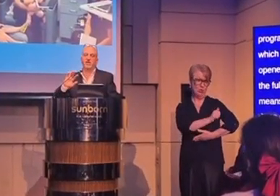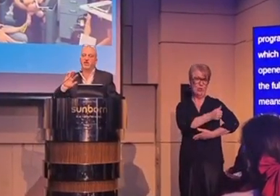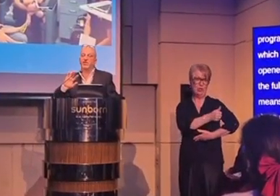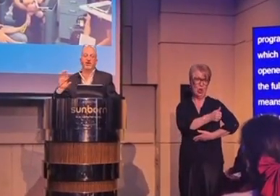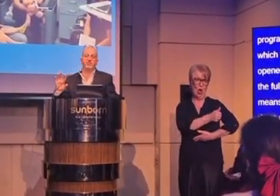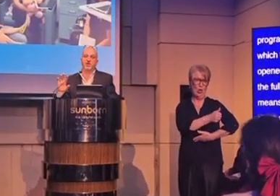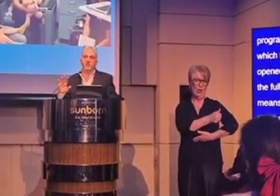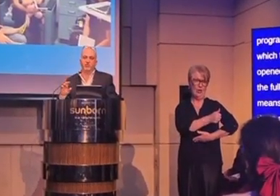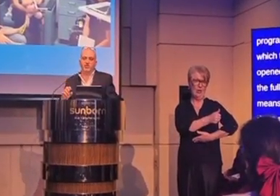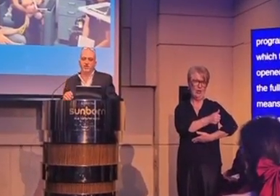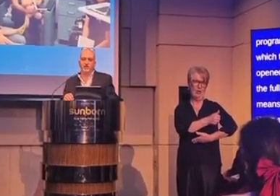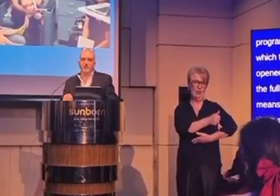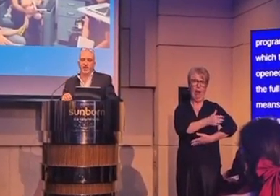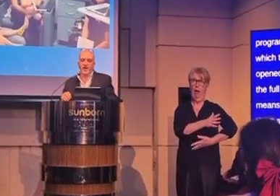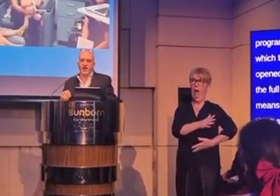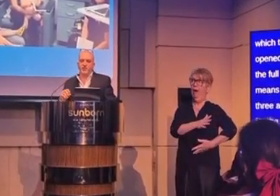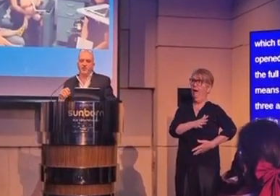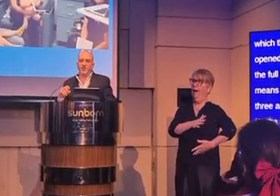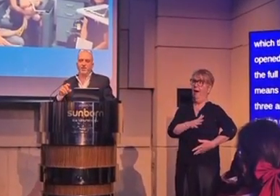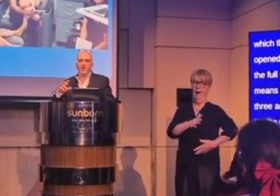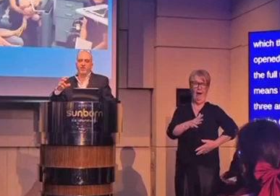it's incredibly emotional.